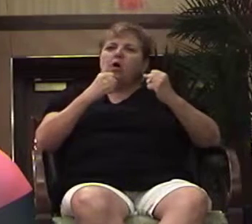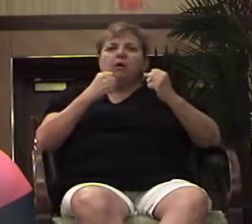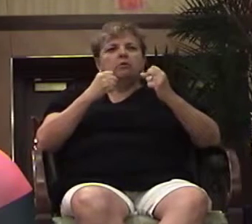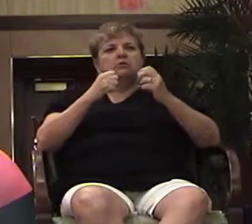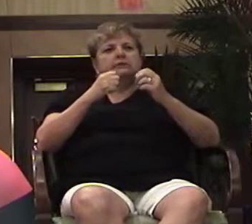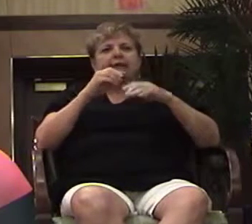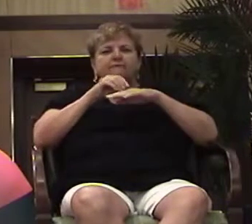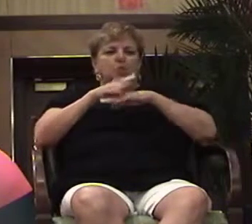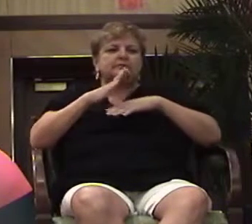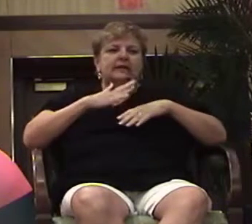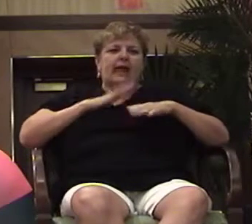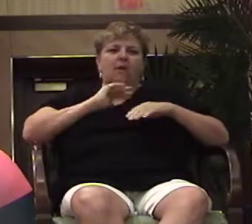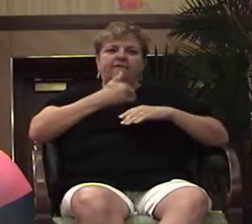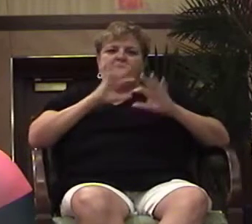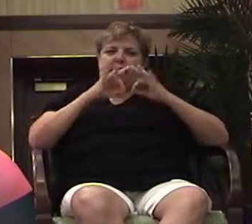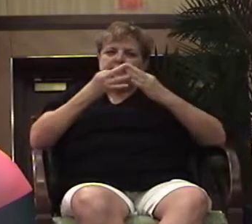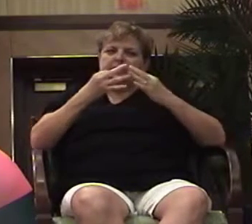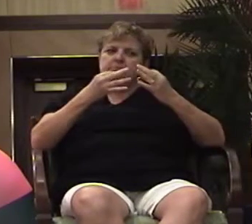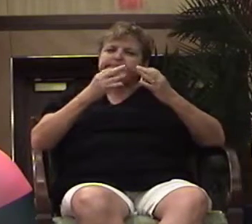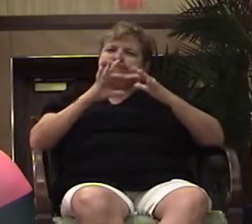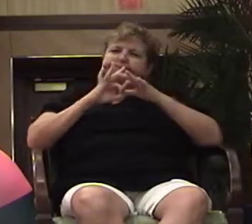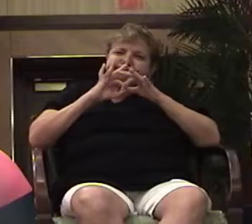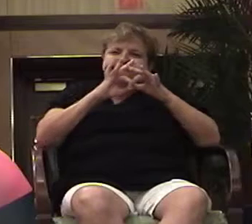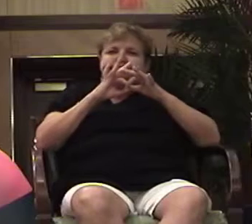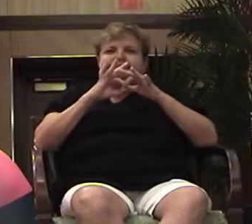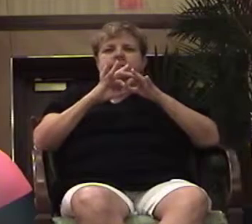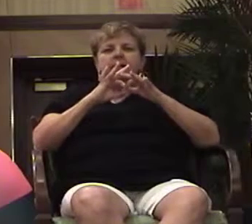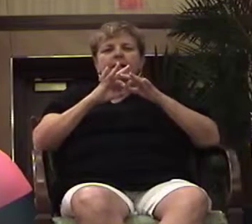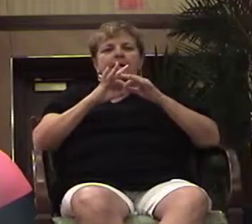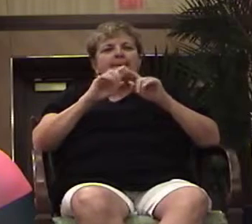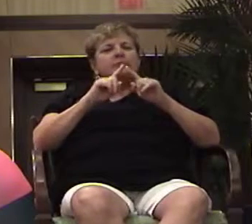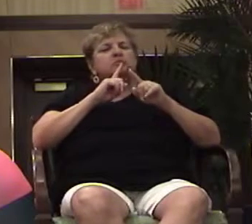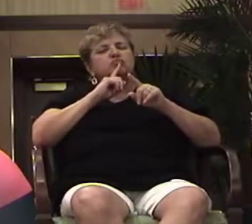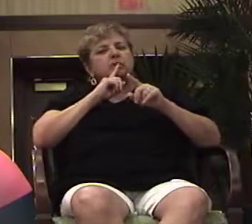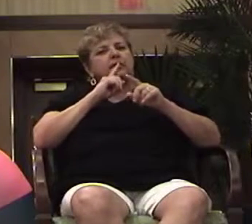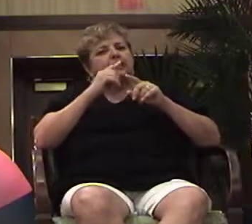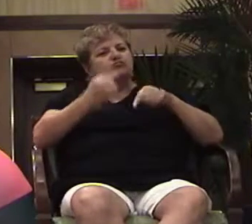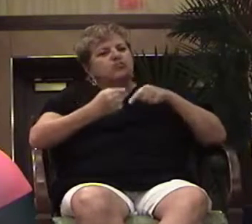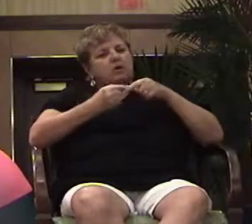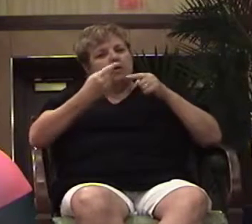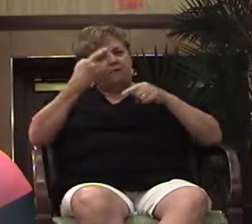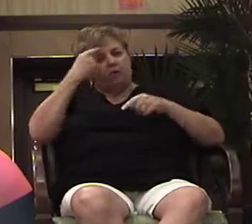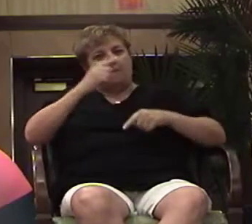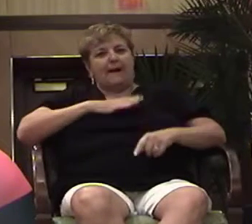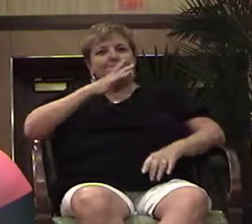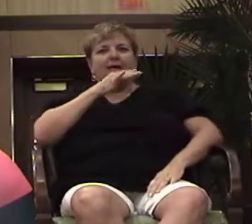And it was just hard for her because my father was an